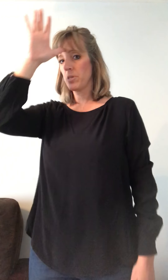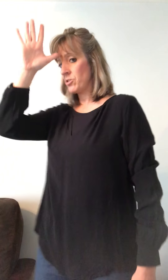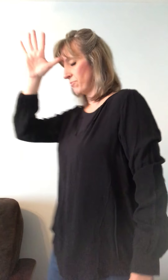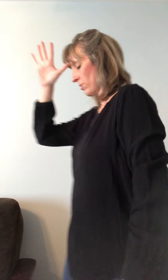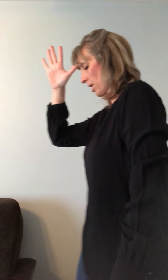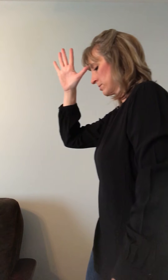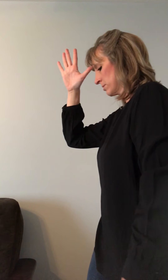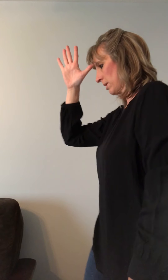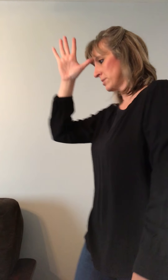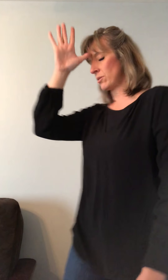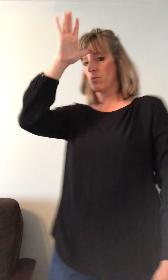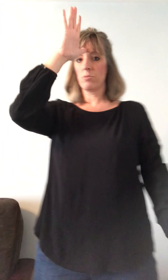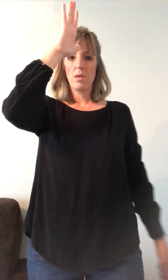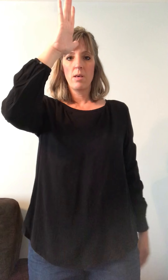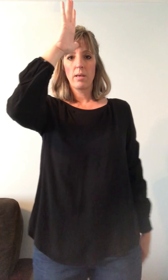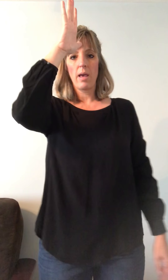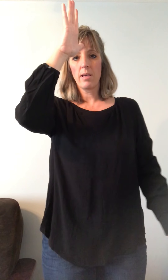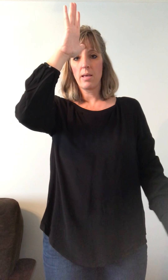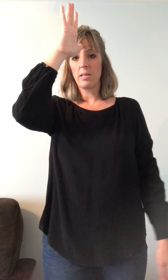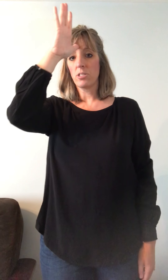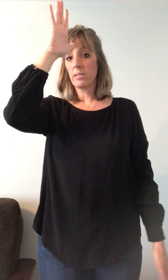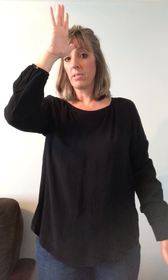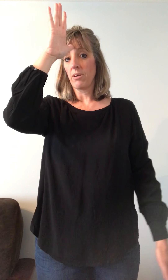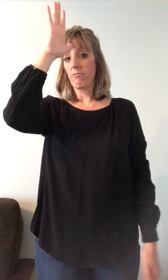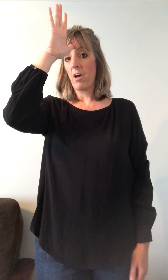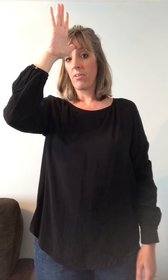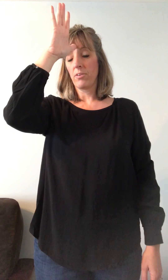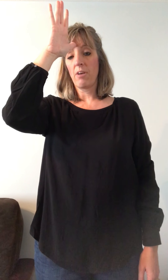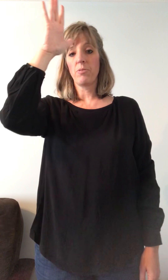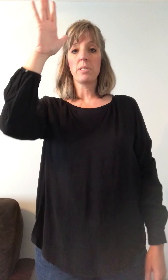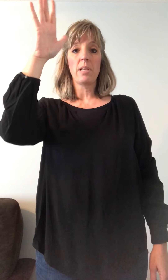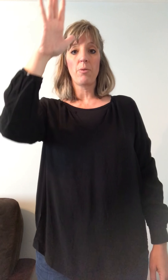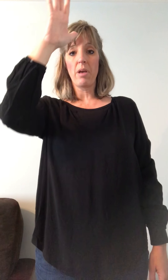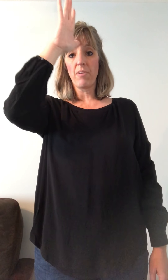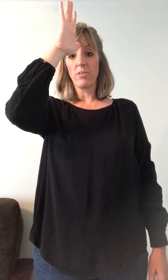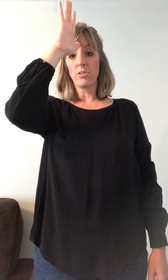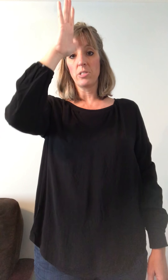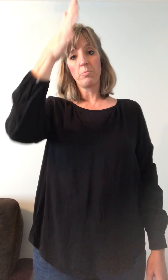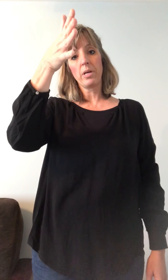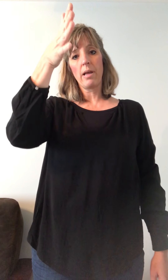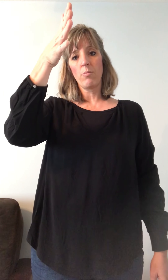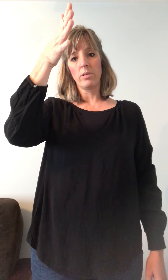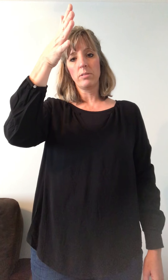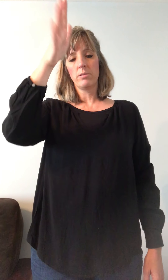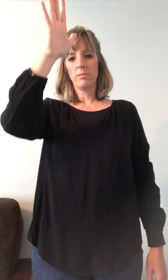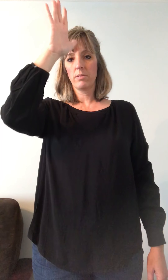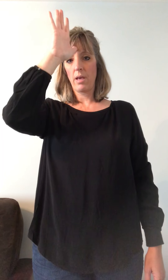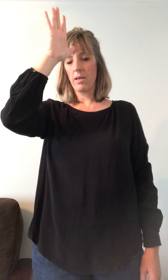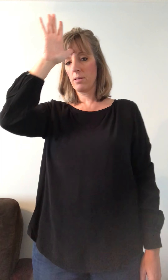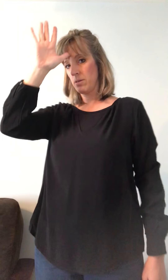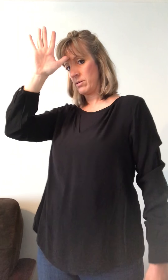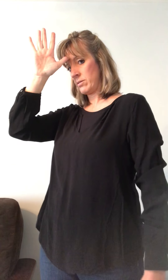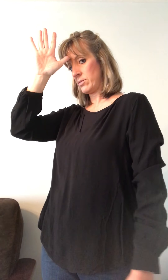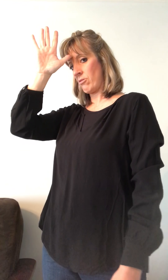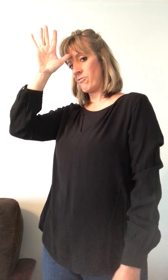at your forehead like so, okay? And then just leave it there, father. Now if you want to say grandfather, you just bring it out once, okay? So